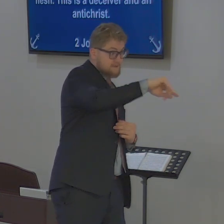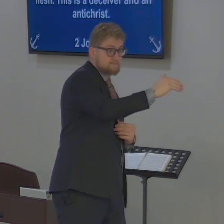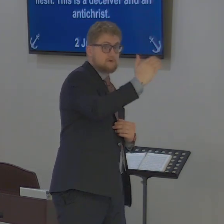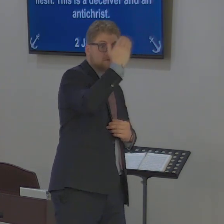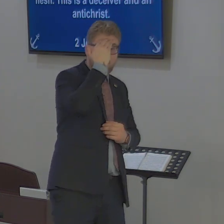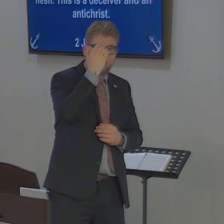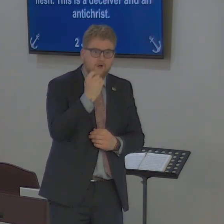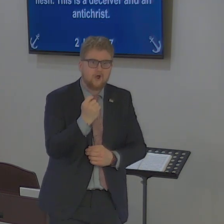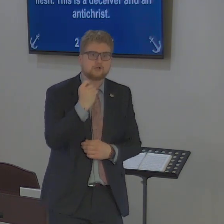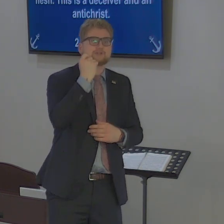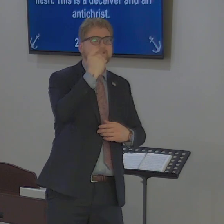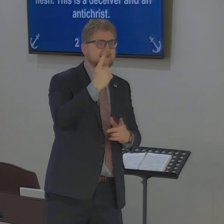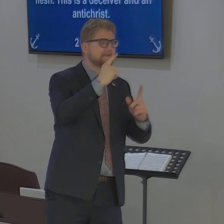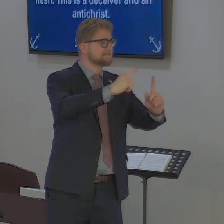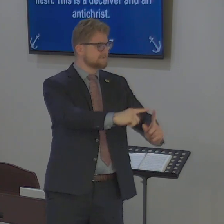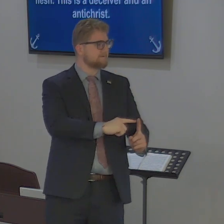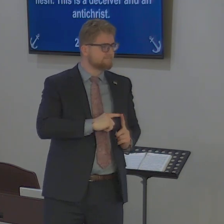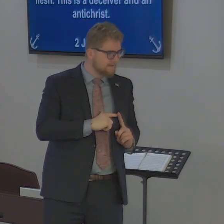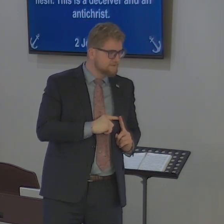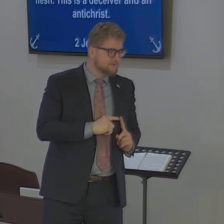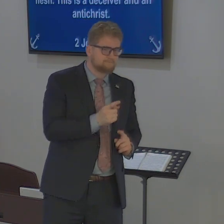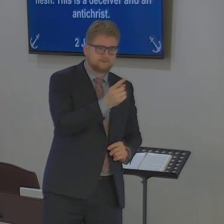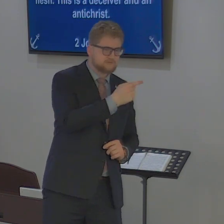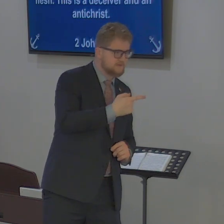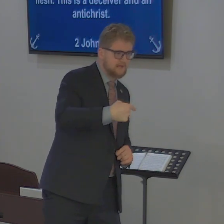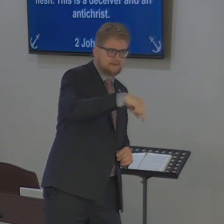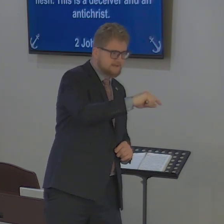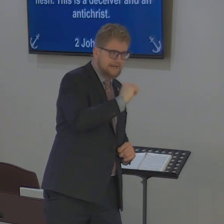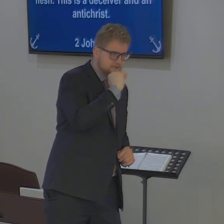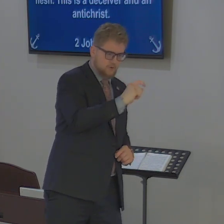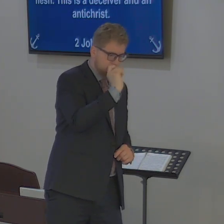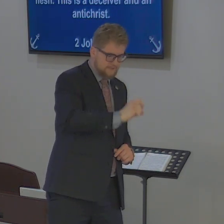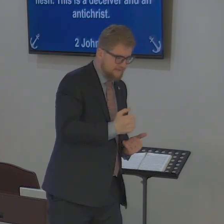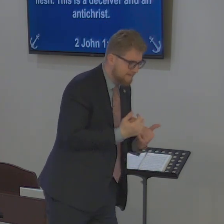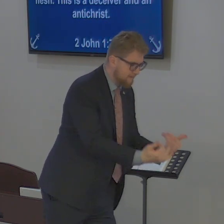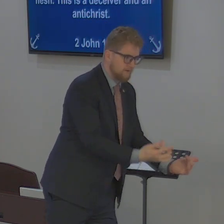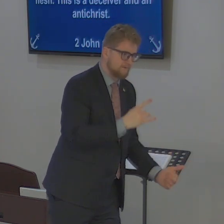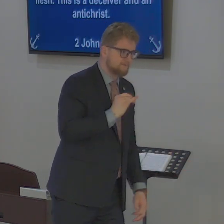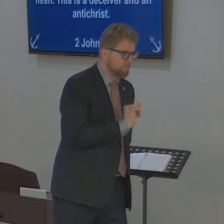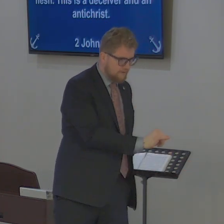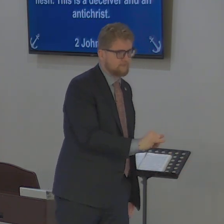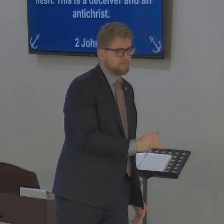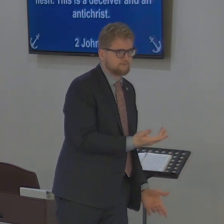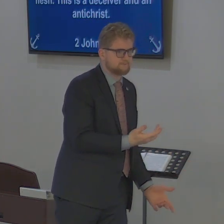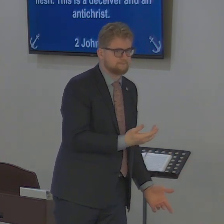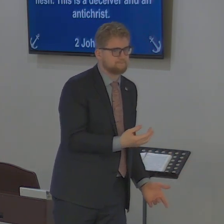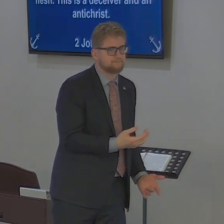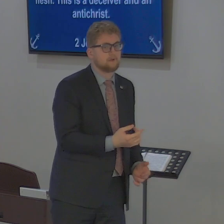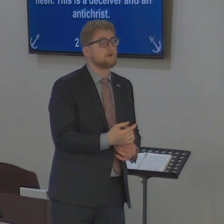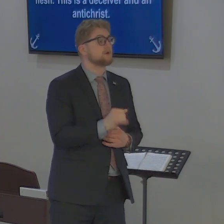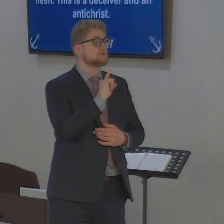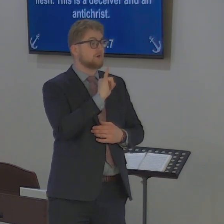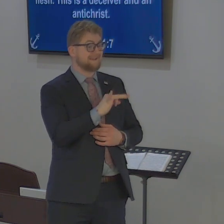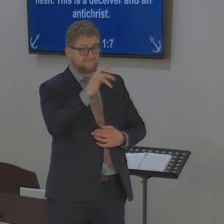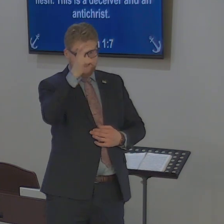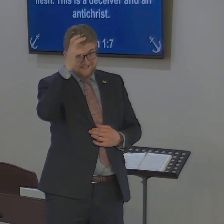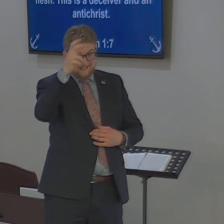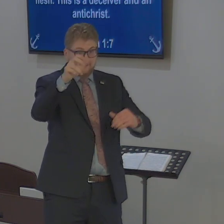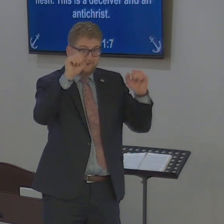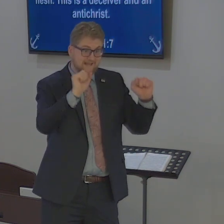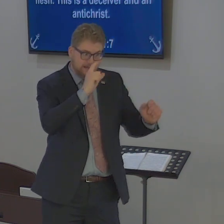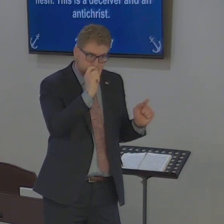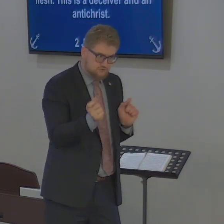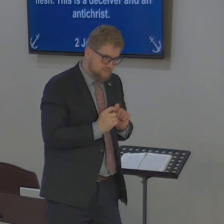understand salvation so that they don't have to go to a devil's hell. You with me? So if the devil can deceive